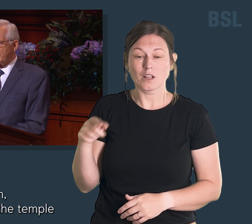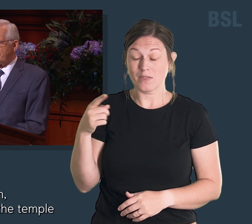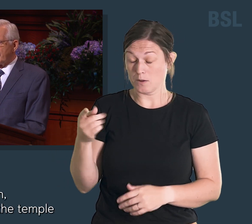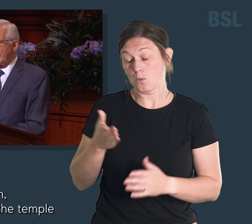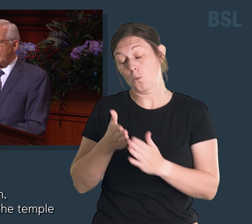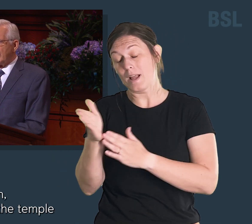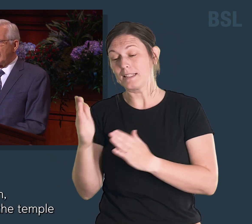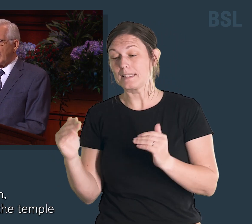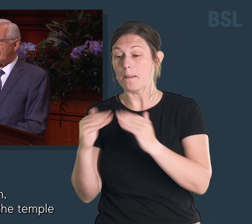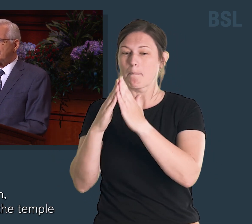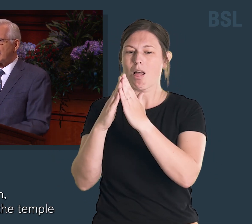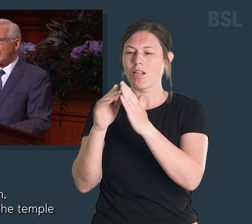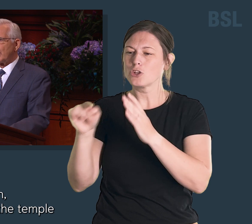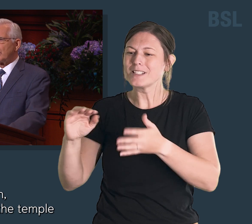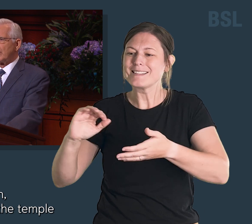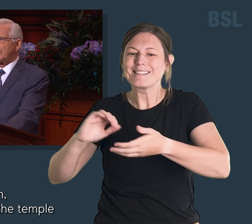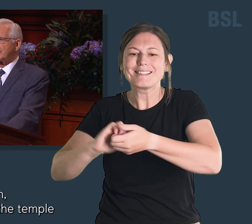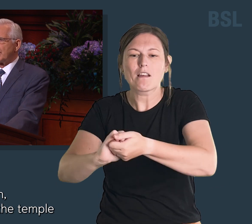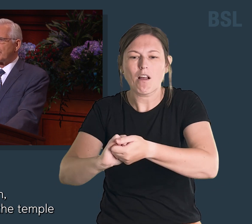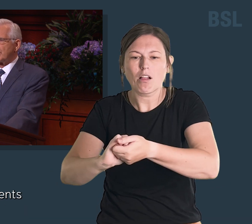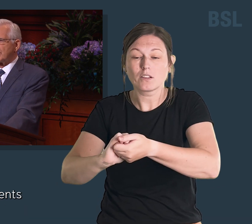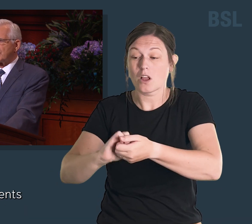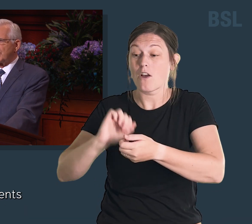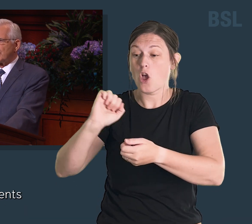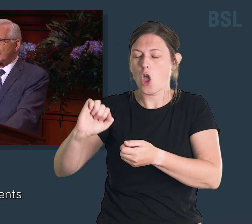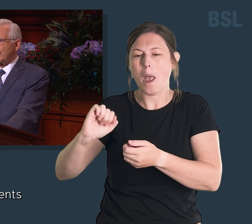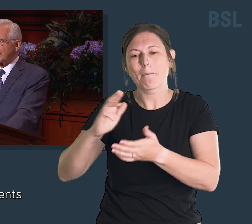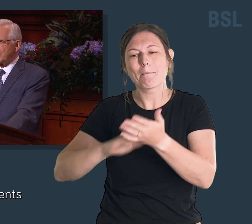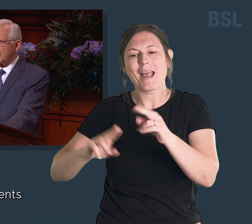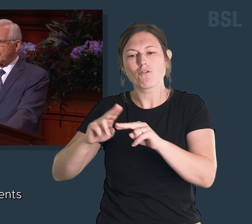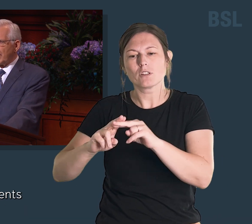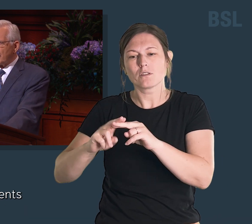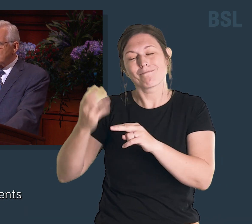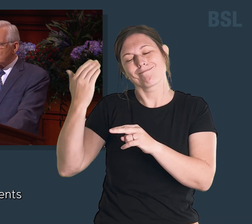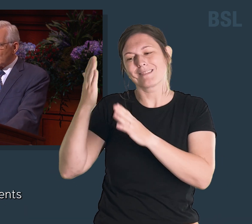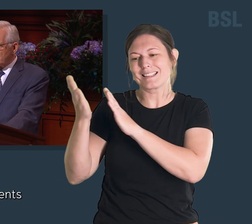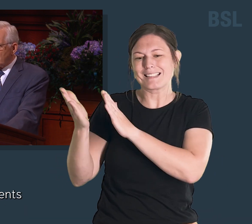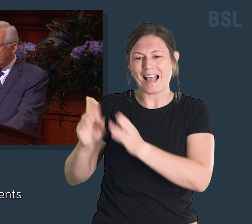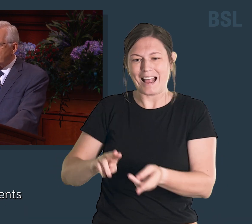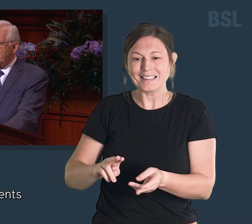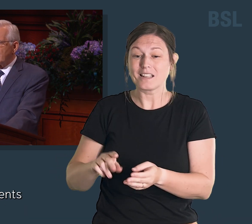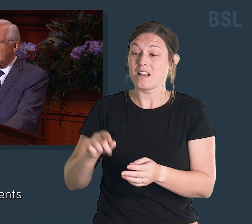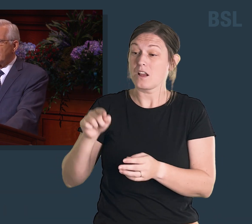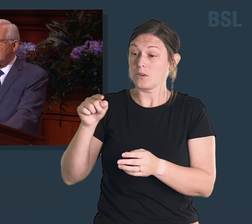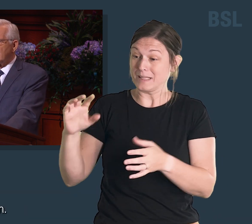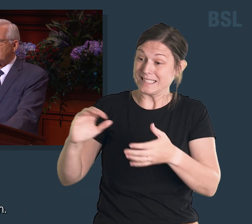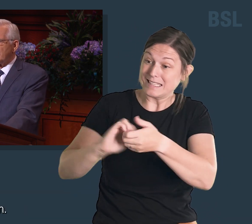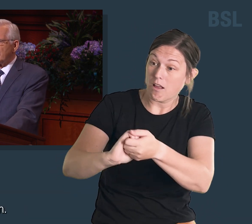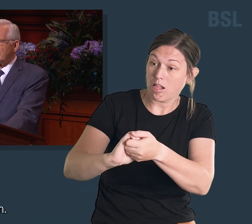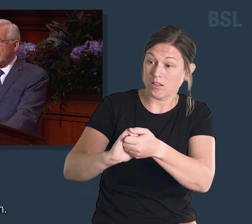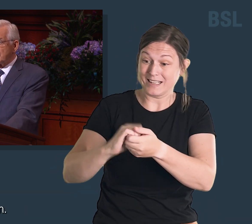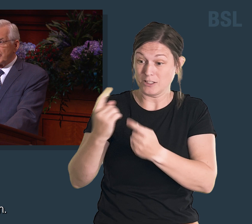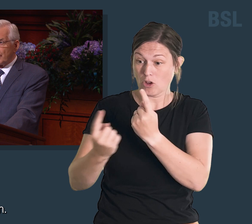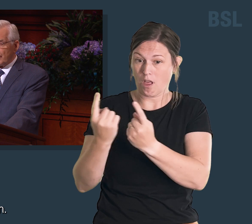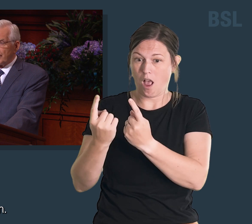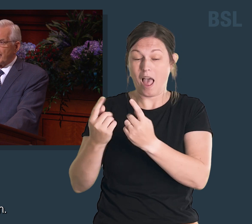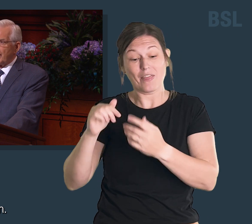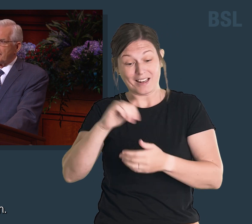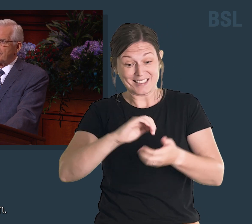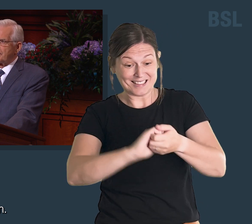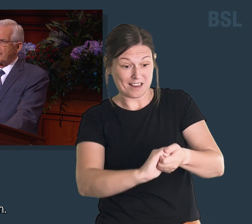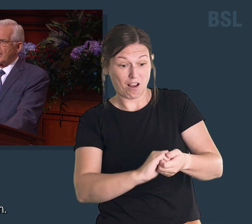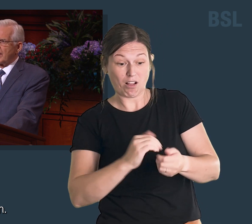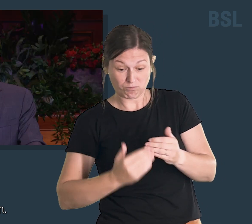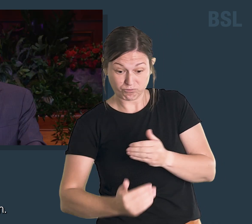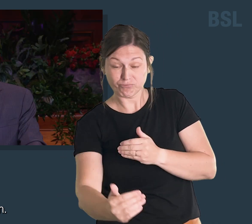lovely woman, and this day we were in the temple to seal her deceased parents to one another and then seal her to